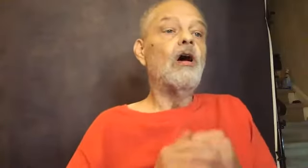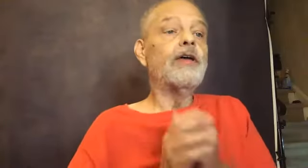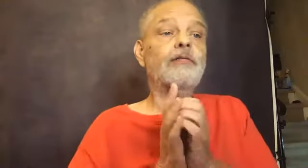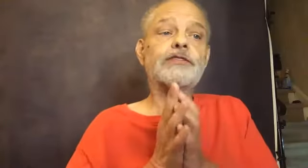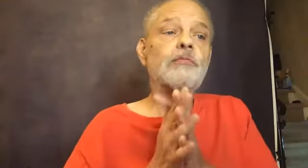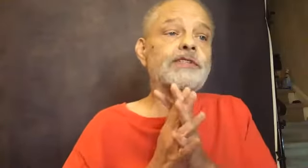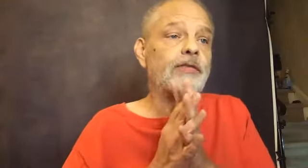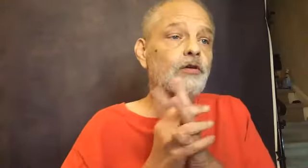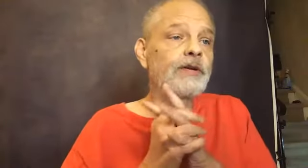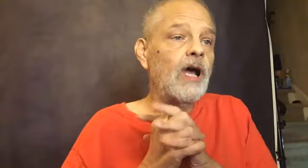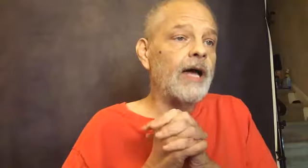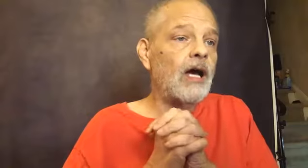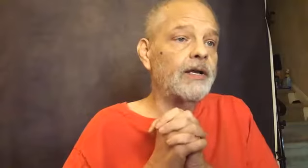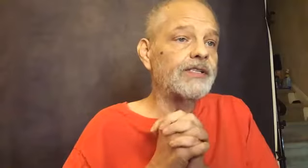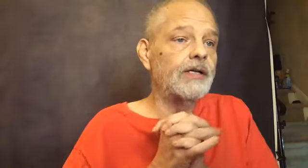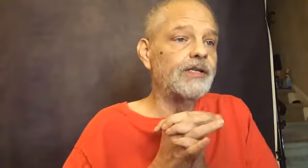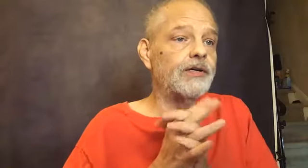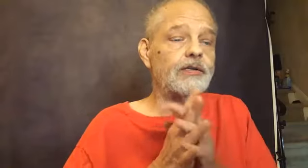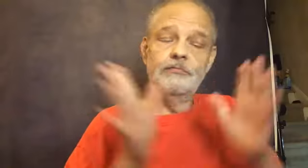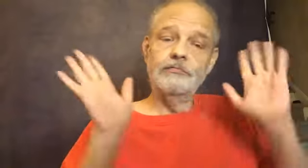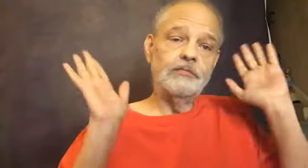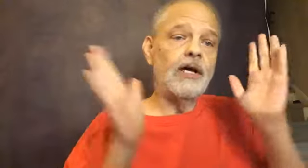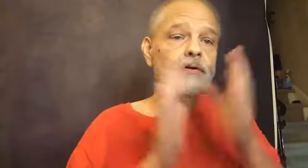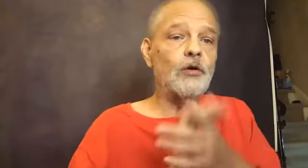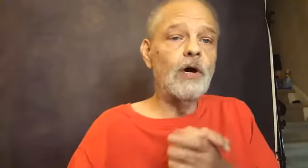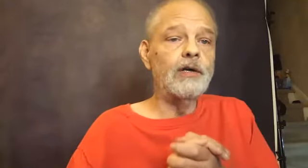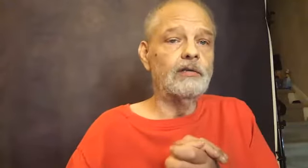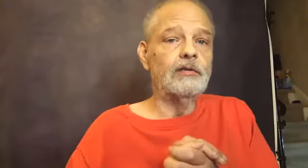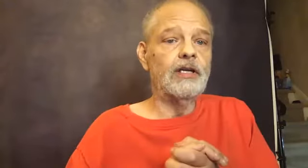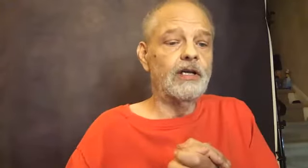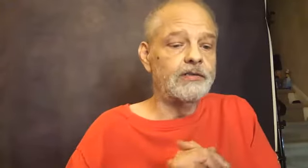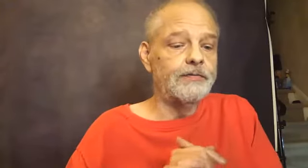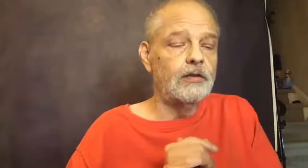Okay, for some reason they throw in iconic signs here. I don't know why. It's fun.